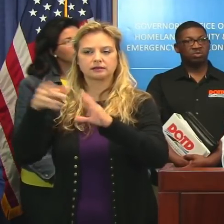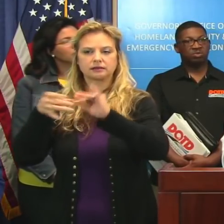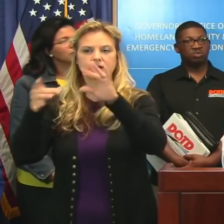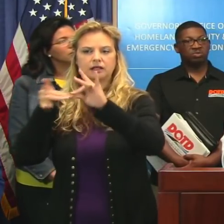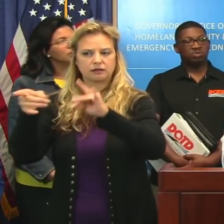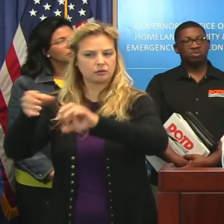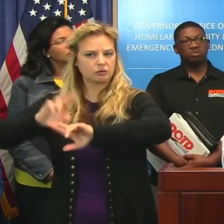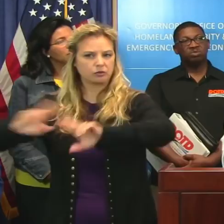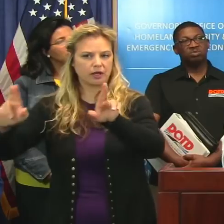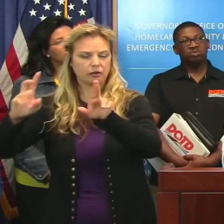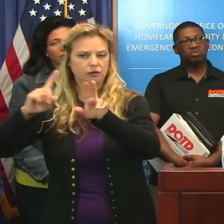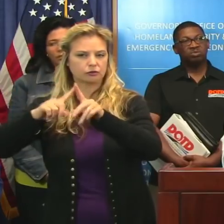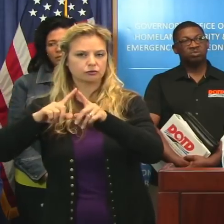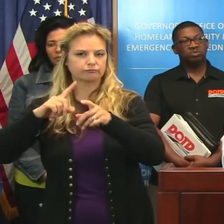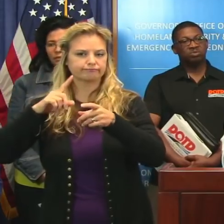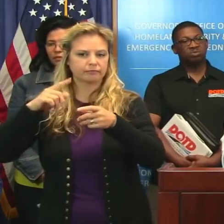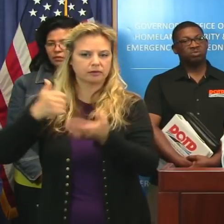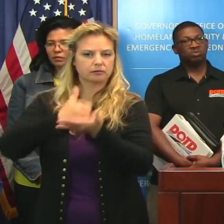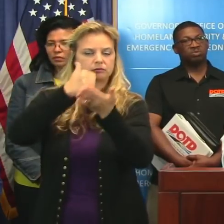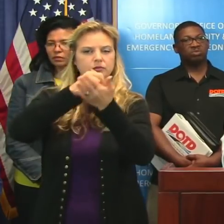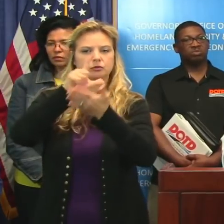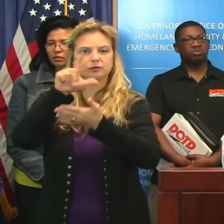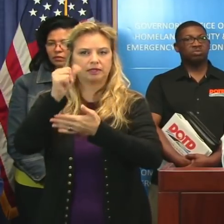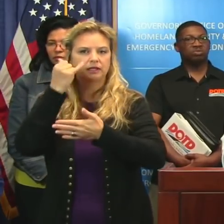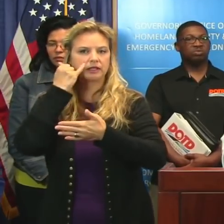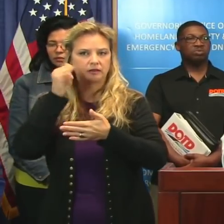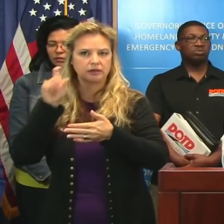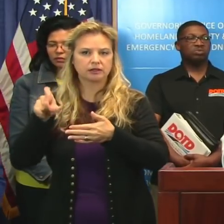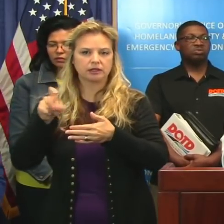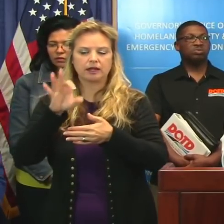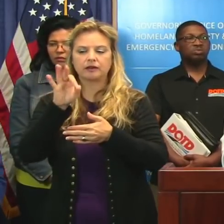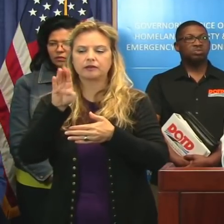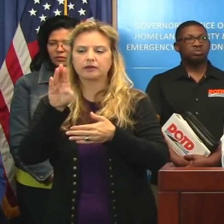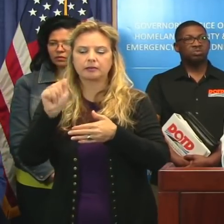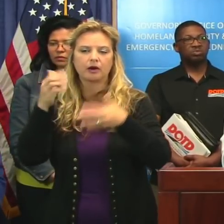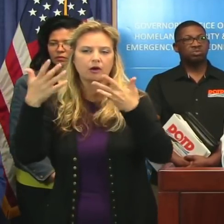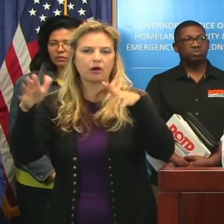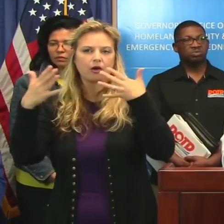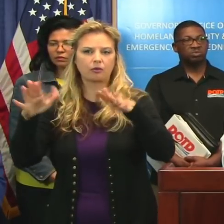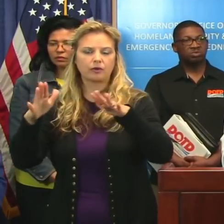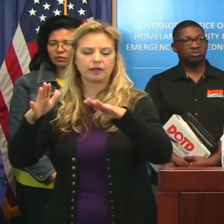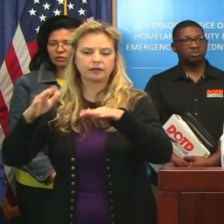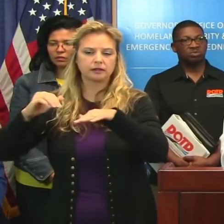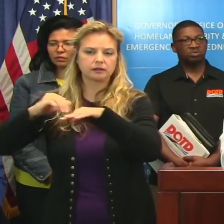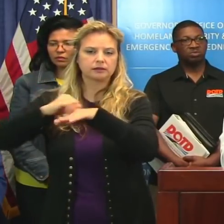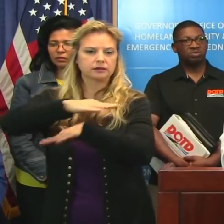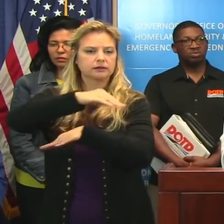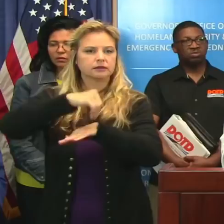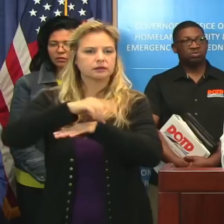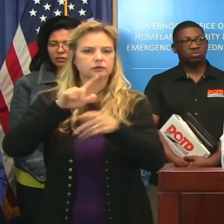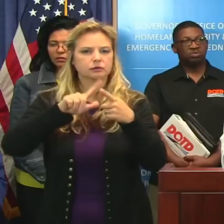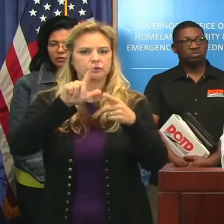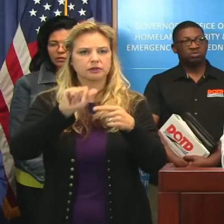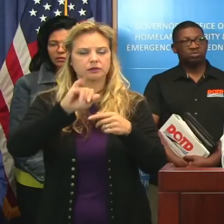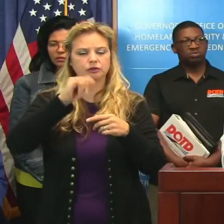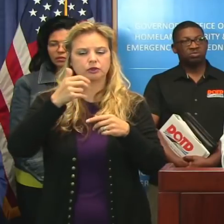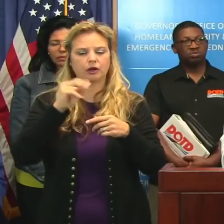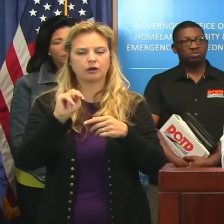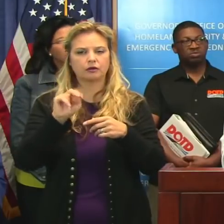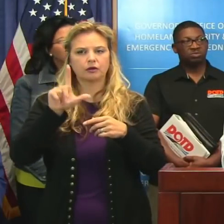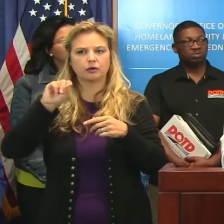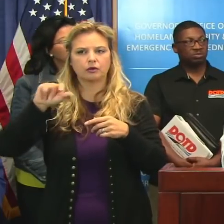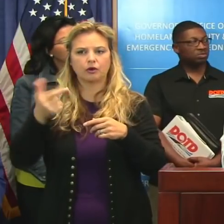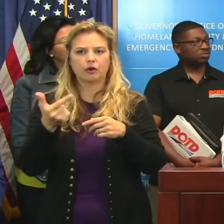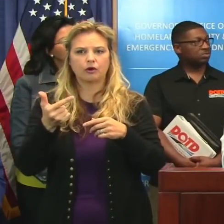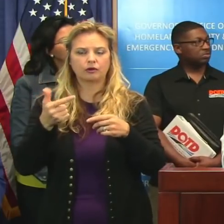assist the state of Louisiana should the need arise, and in fact FEMA has already dispatched to Louisiana John Long, who is here,